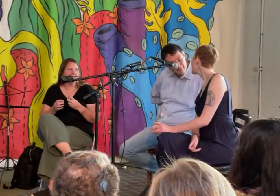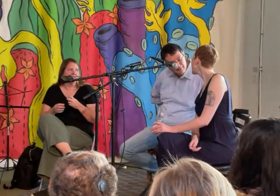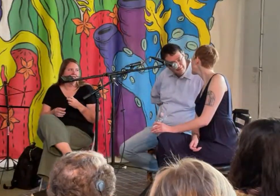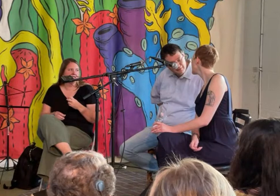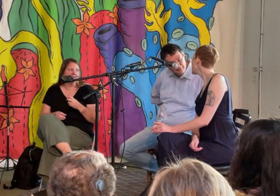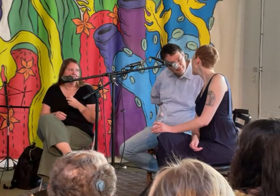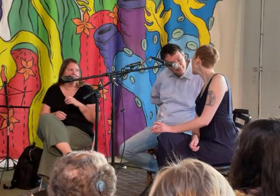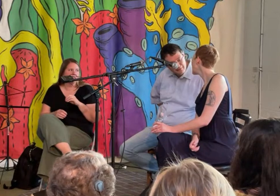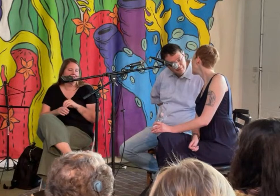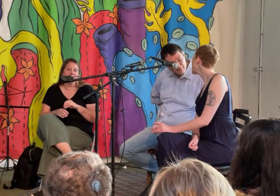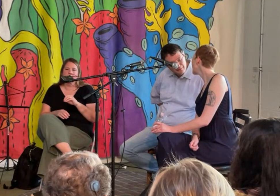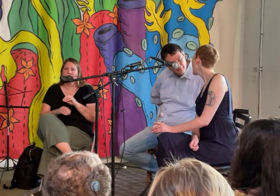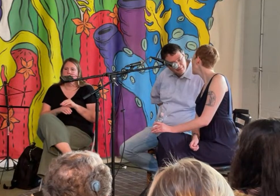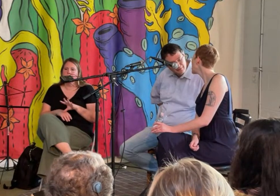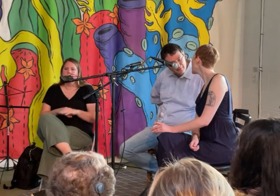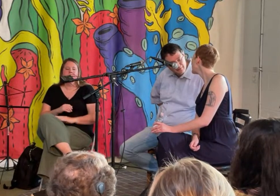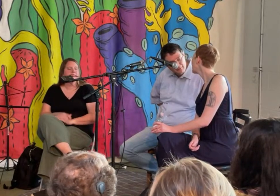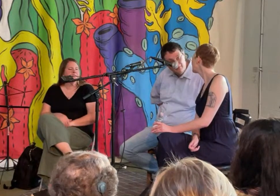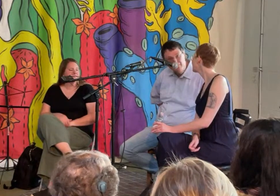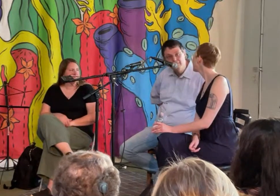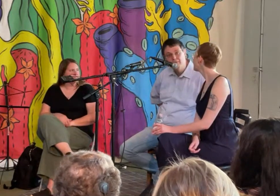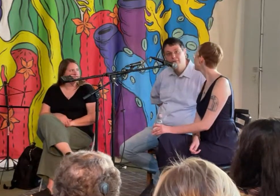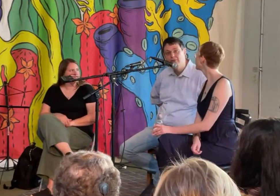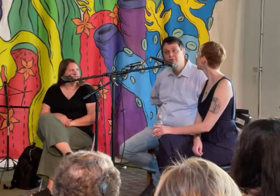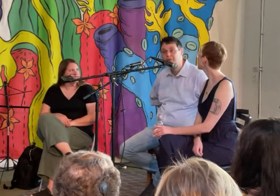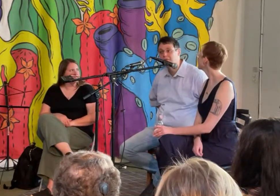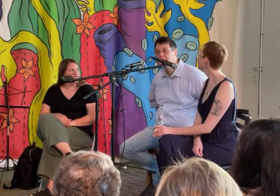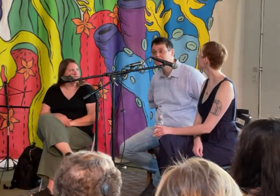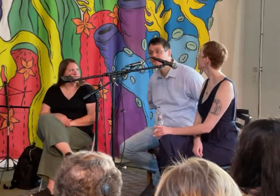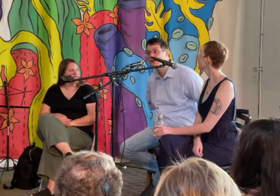of advice for people trying to get into poetry?